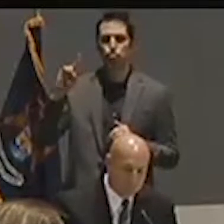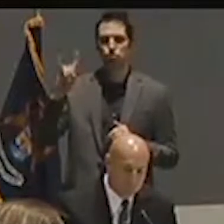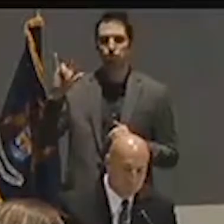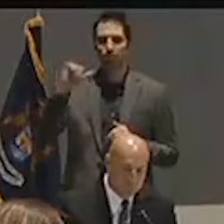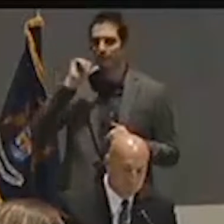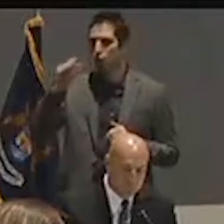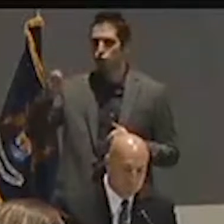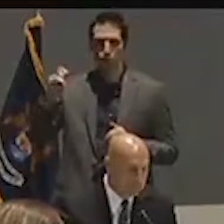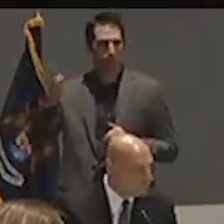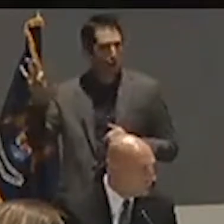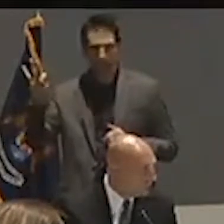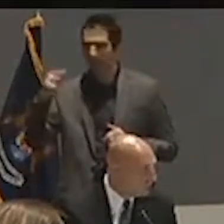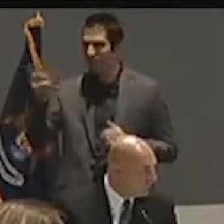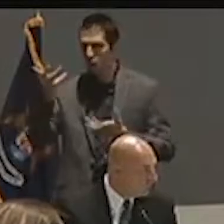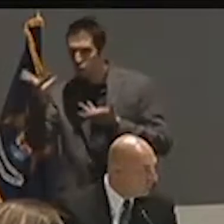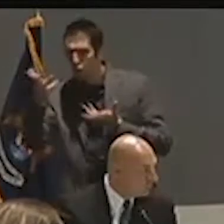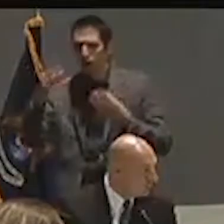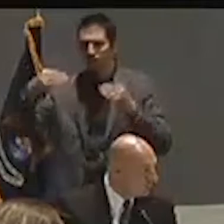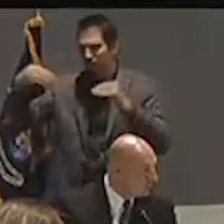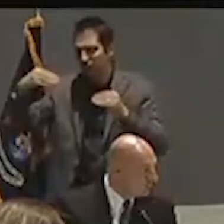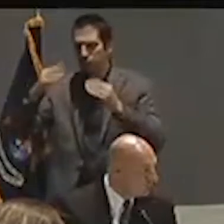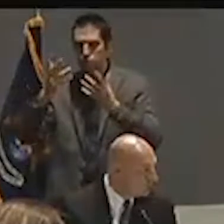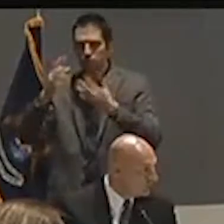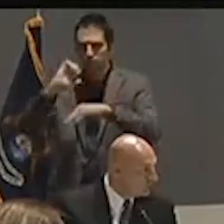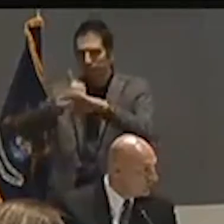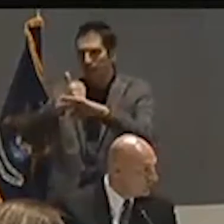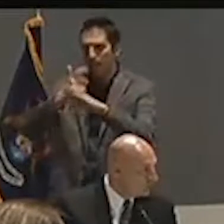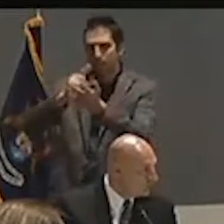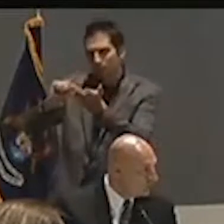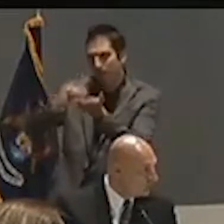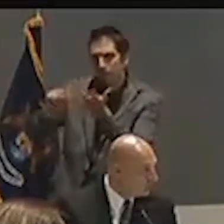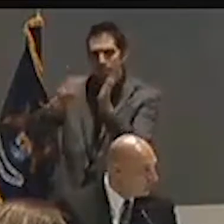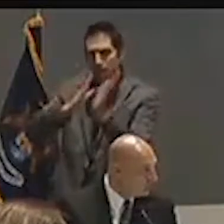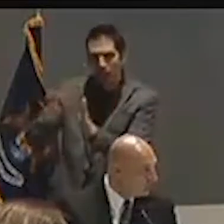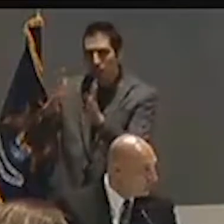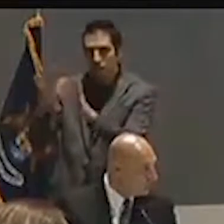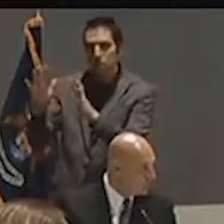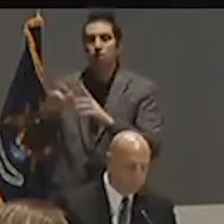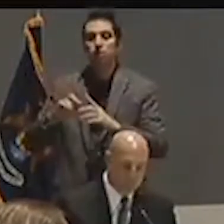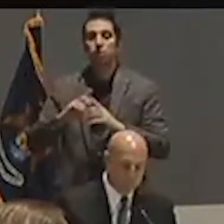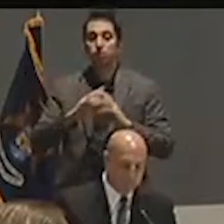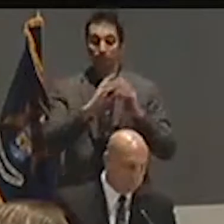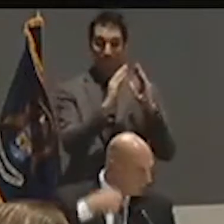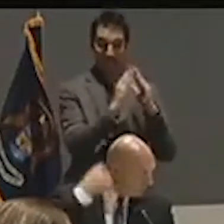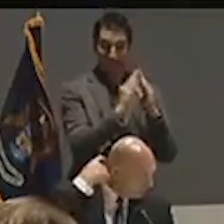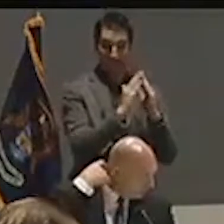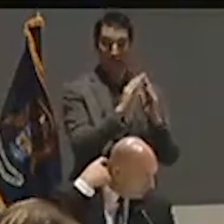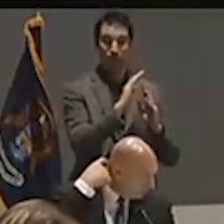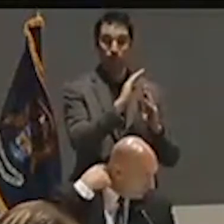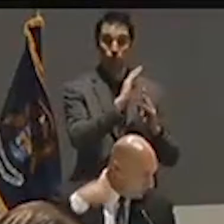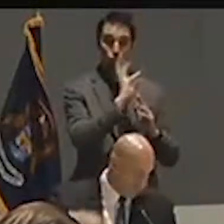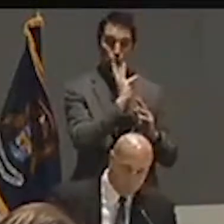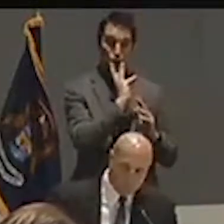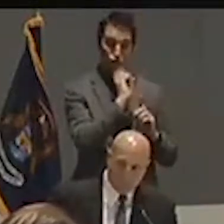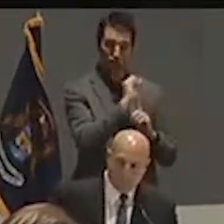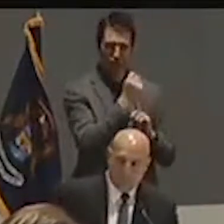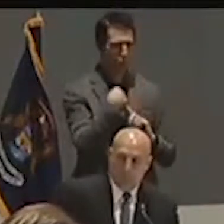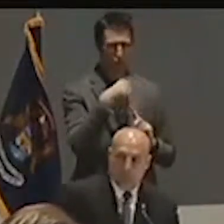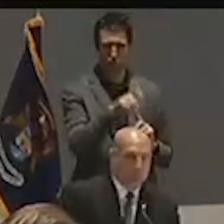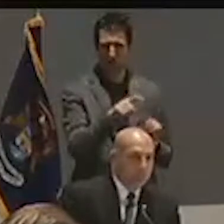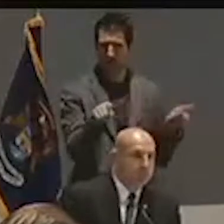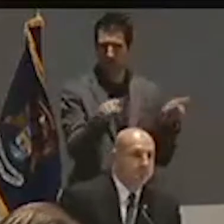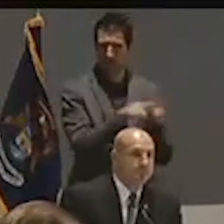off. They work with them. They're flexible. They set up arrangements. And as to the city and the water situation, we need to also do the same